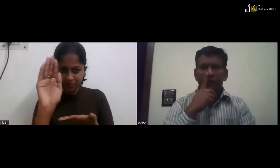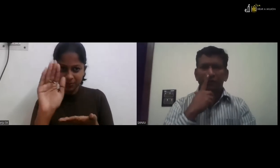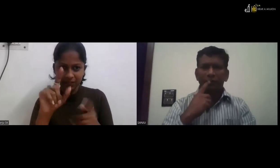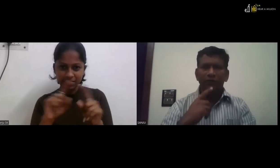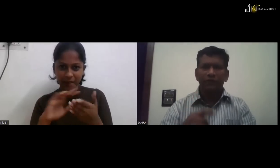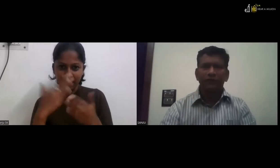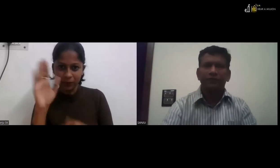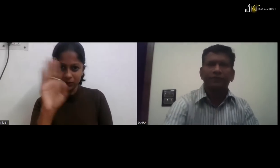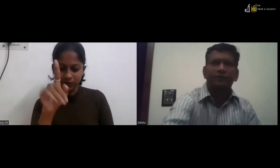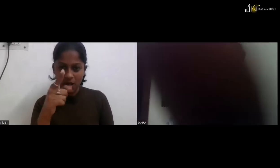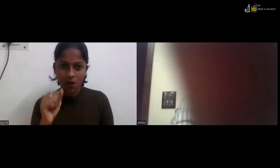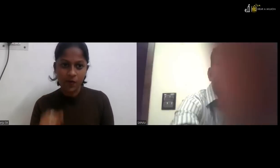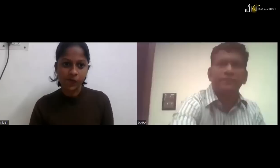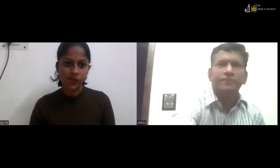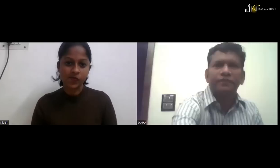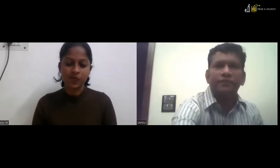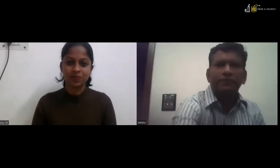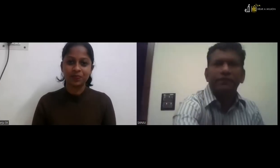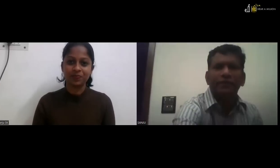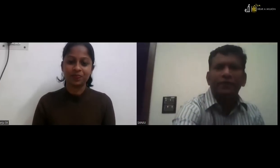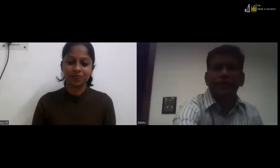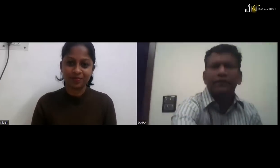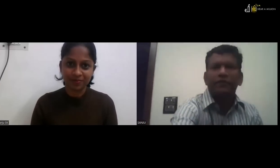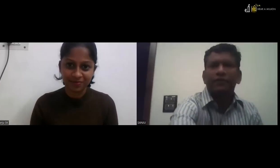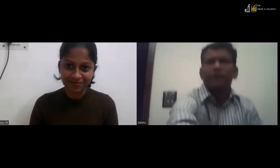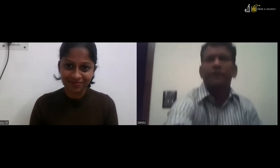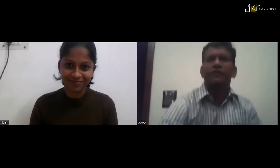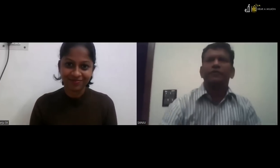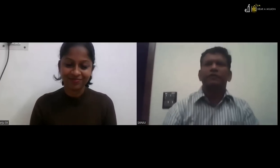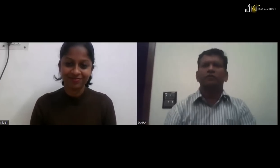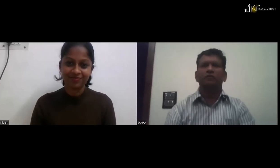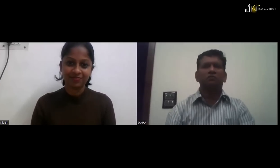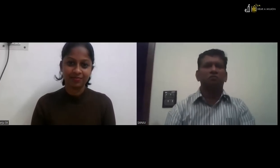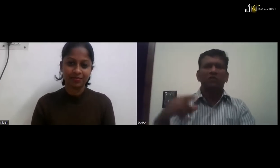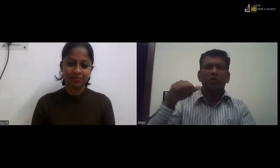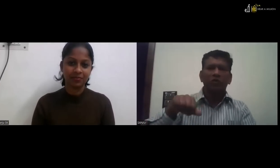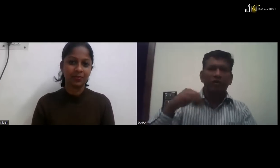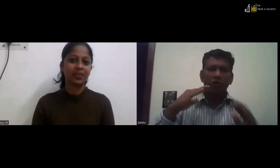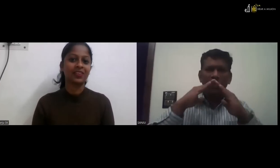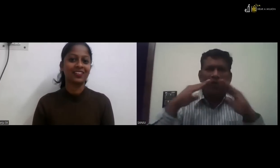Is that okay for you? Could you please just clean your camera?